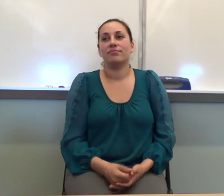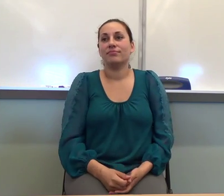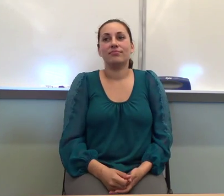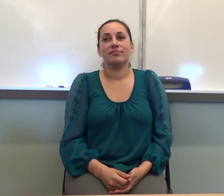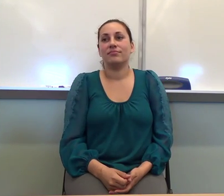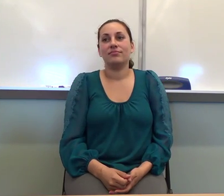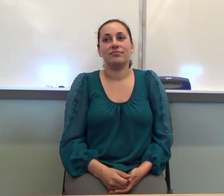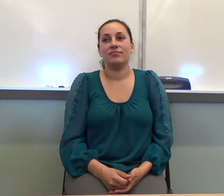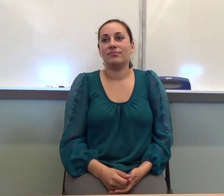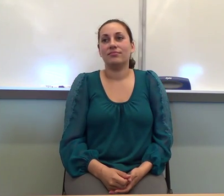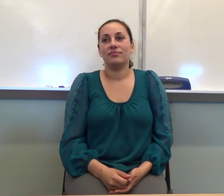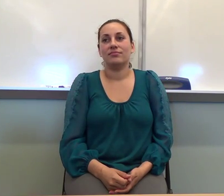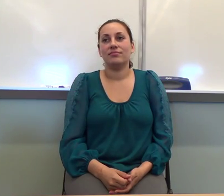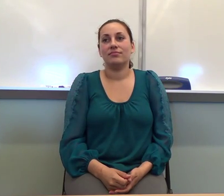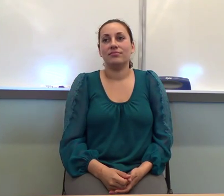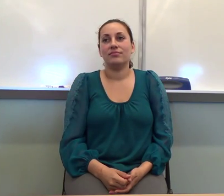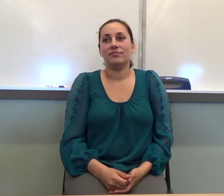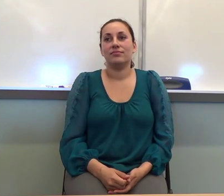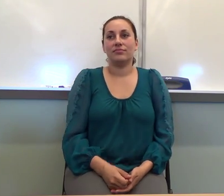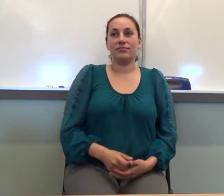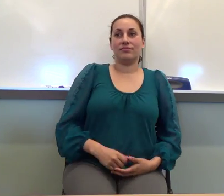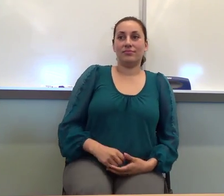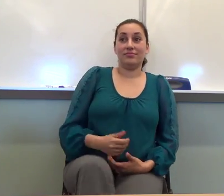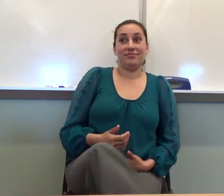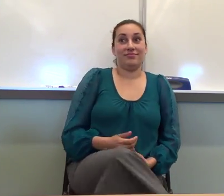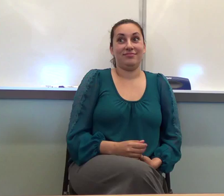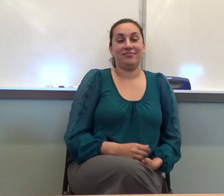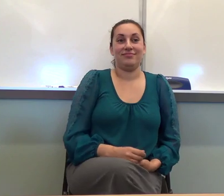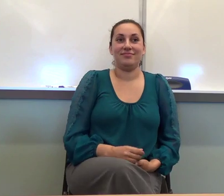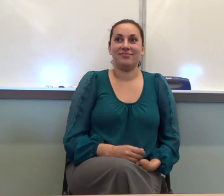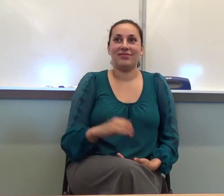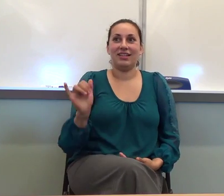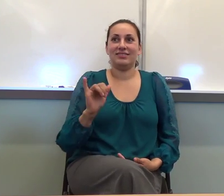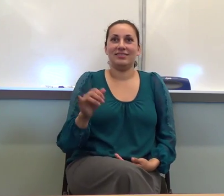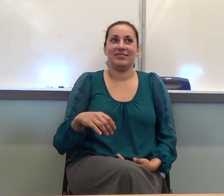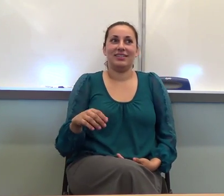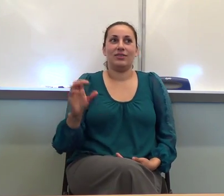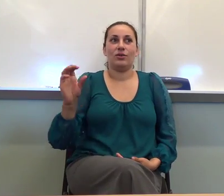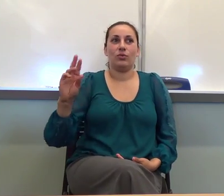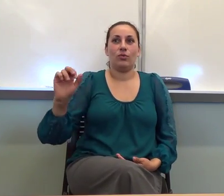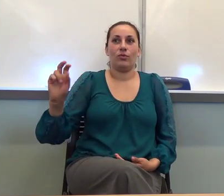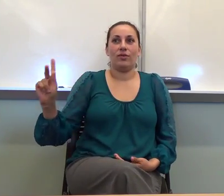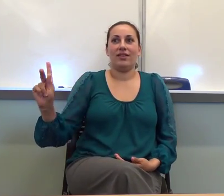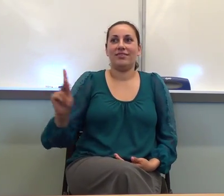That's huge. That's almost 4 grams in a fluid element. Anything else in 5.2?